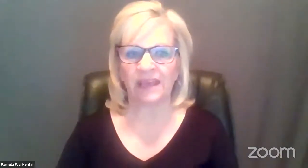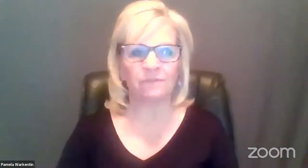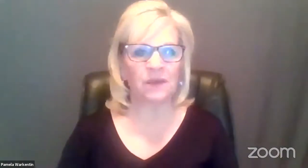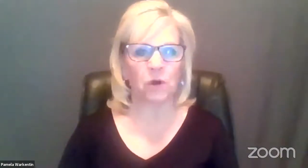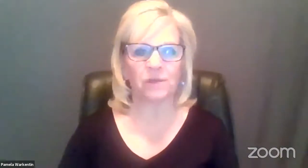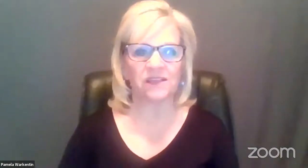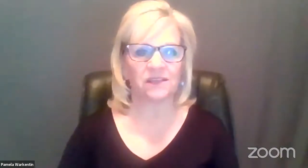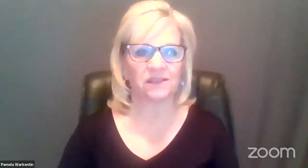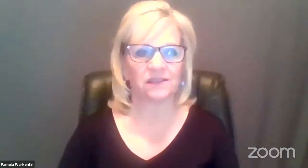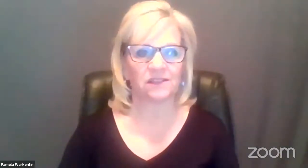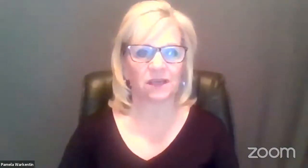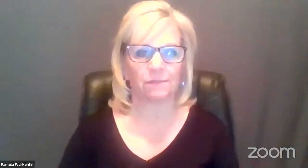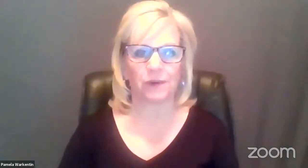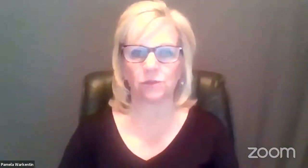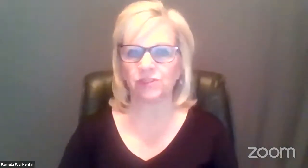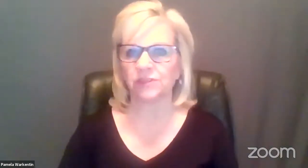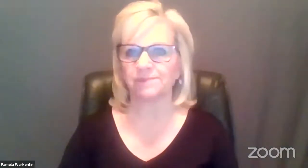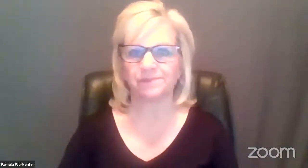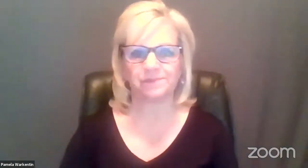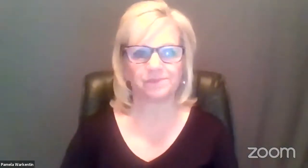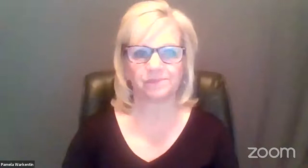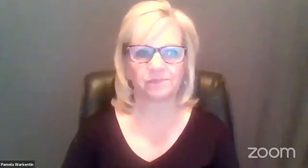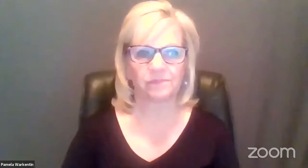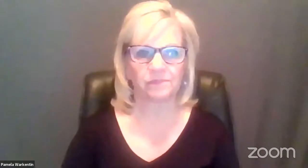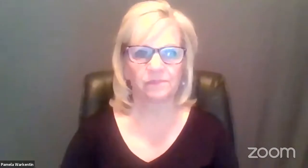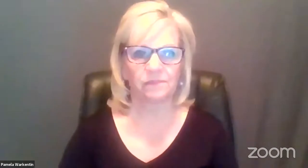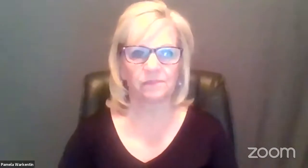Give me a moment to compose.